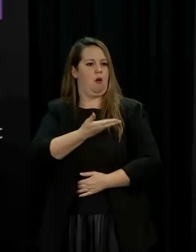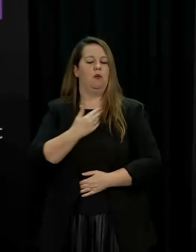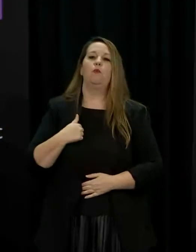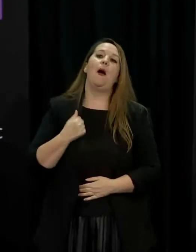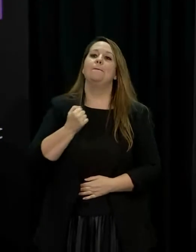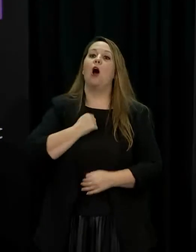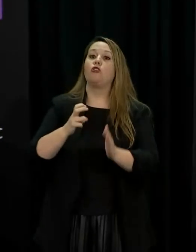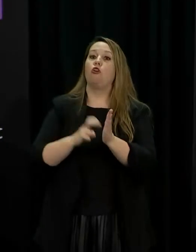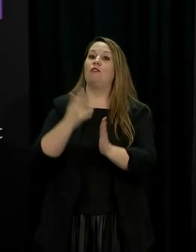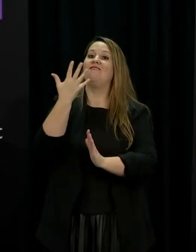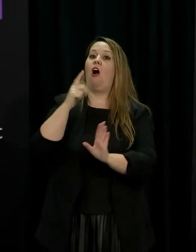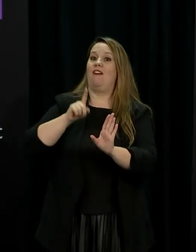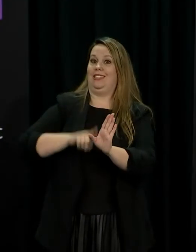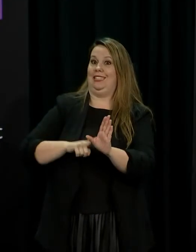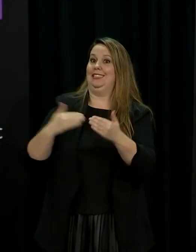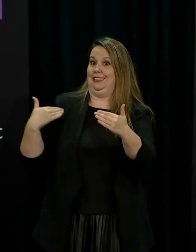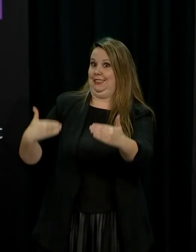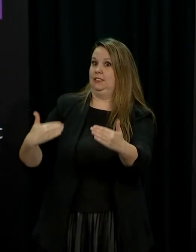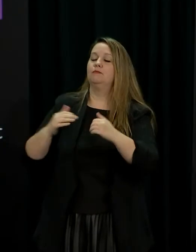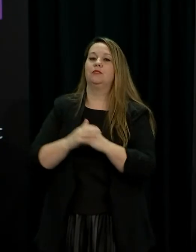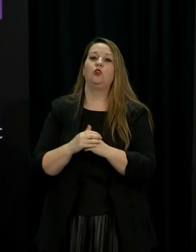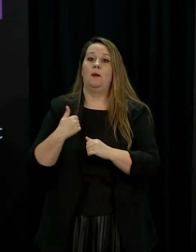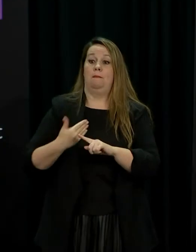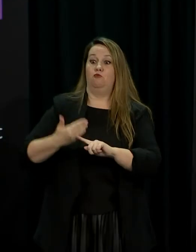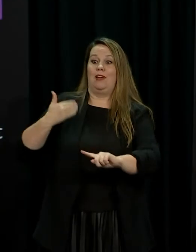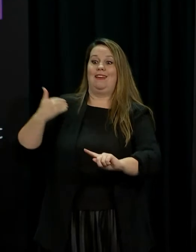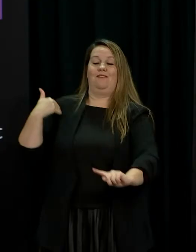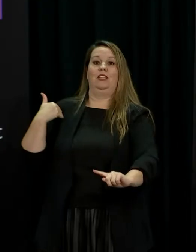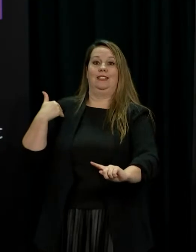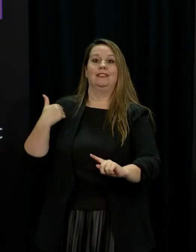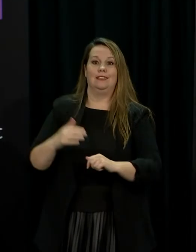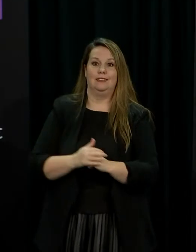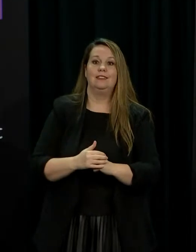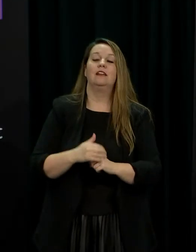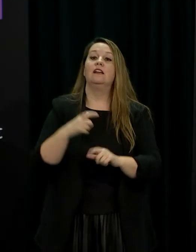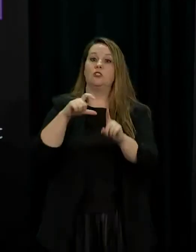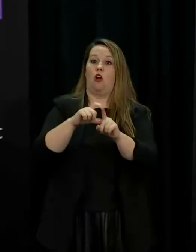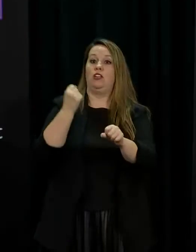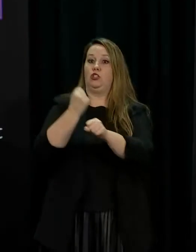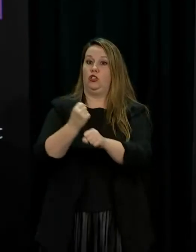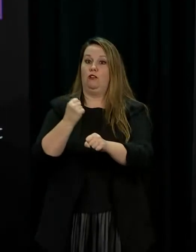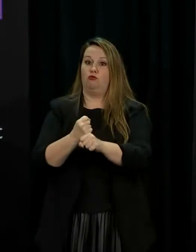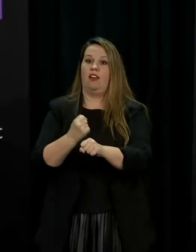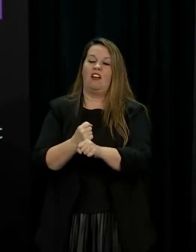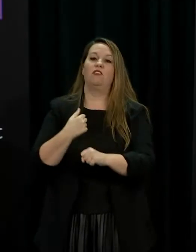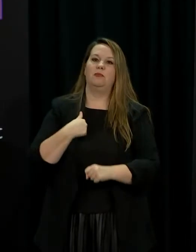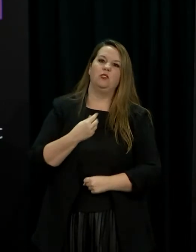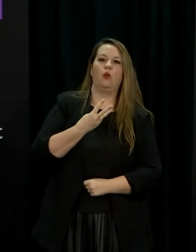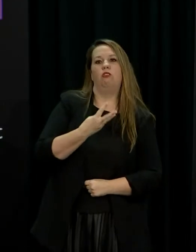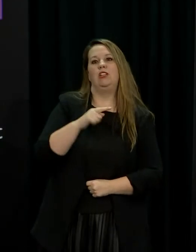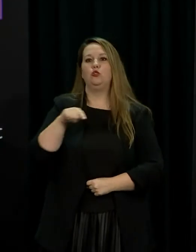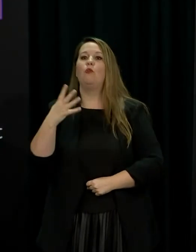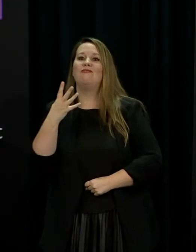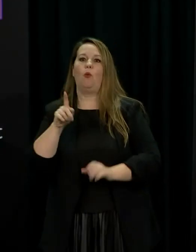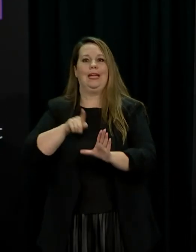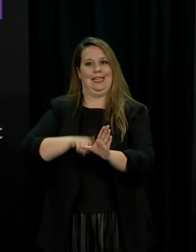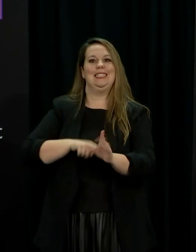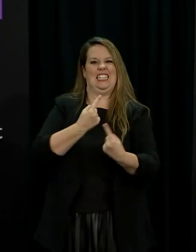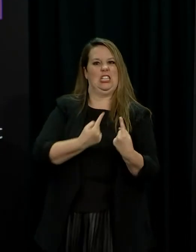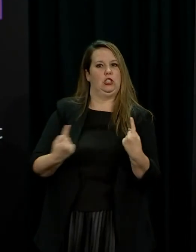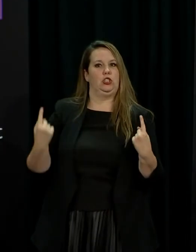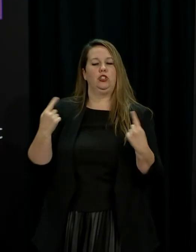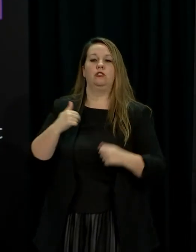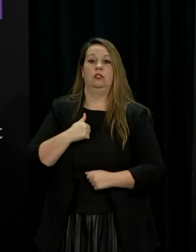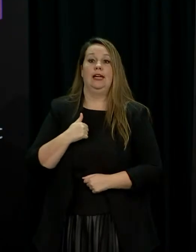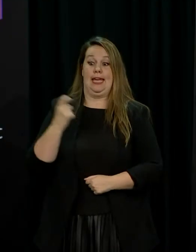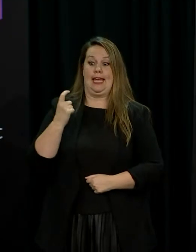3 previous Directors General of Health have done between 3 and 4 years. I'm coming up to 4 years in June. It's a complex